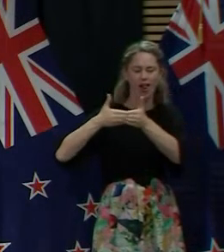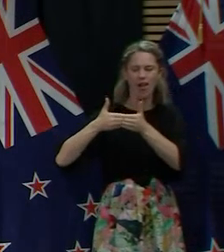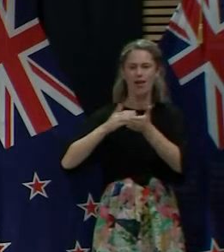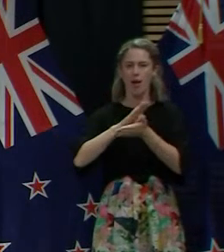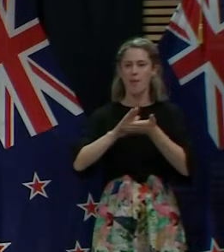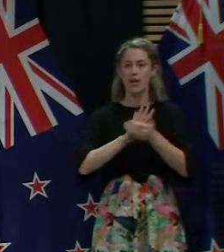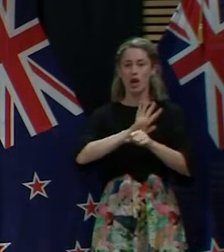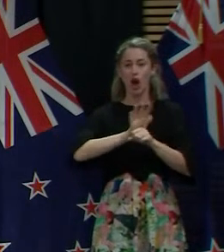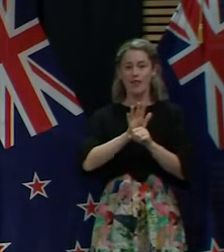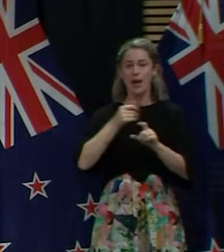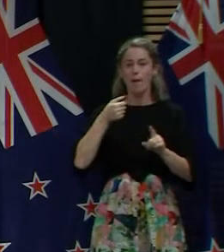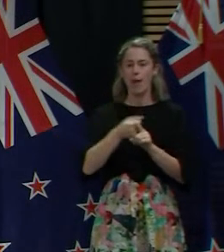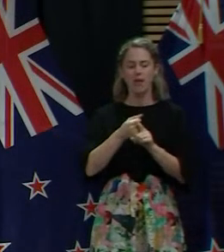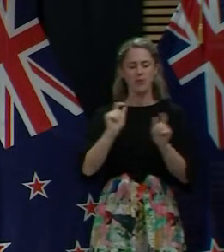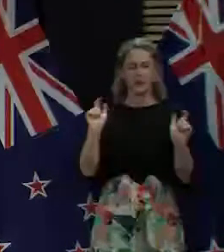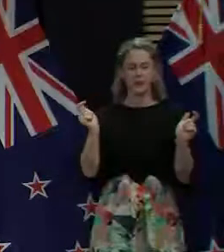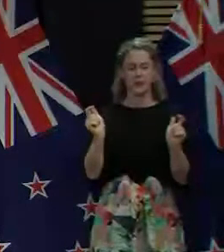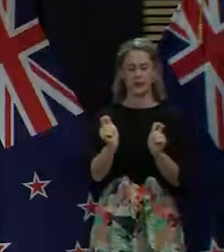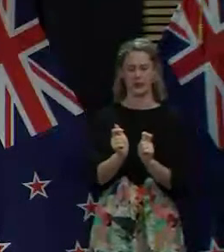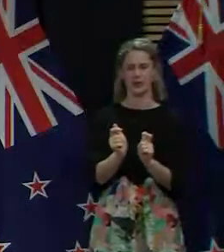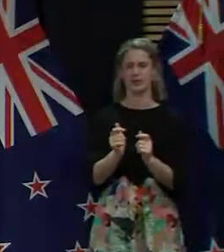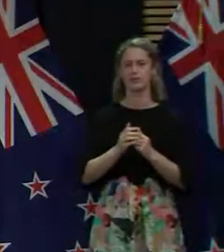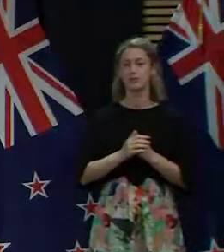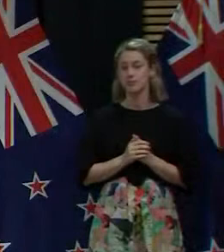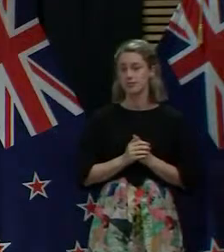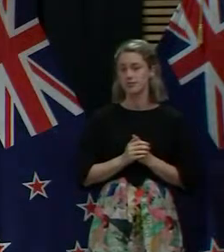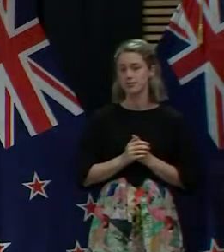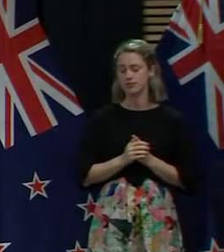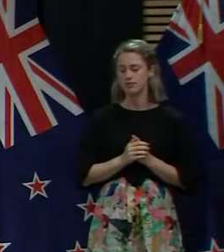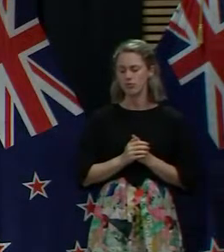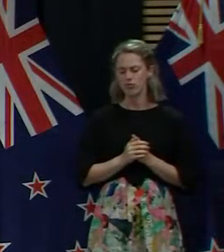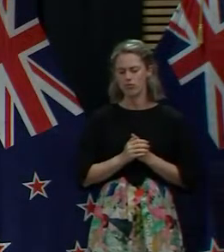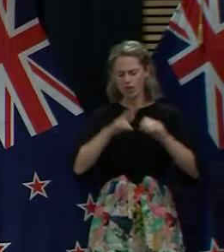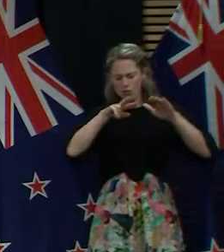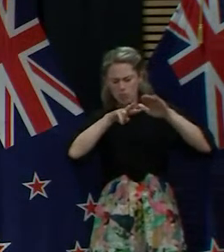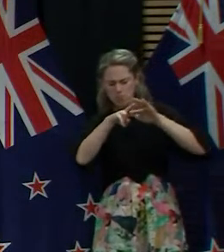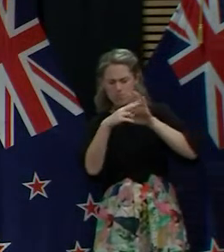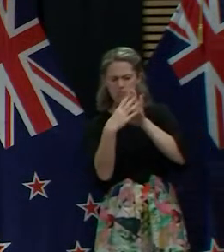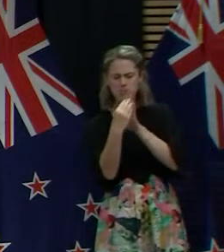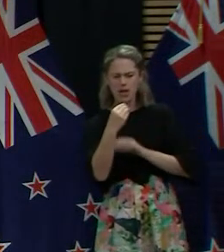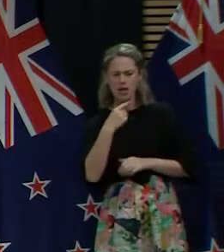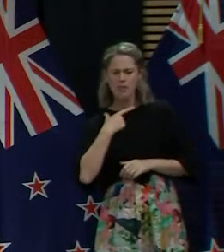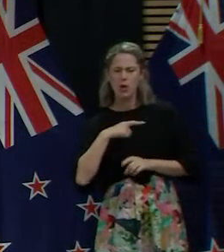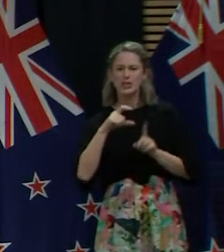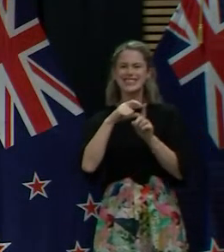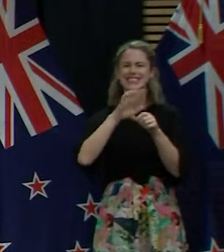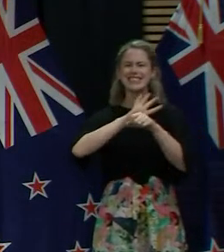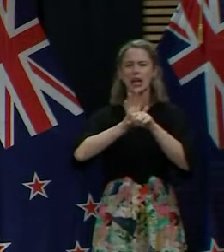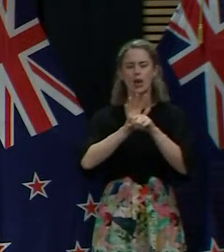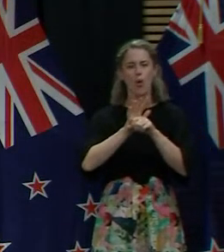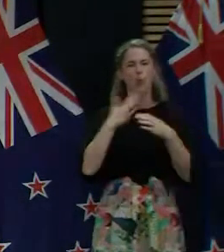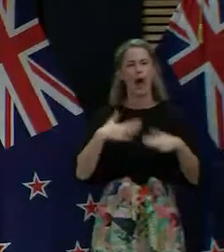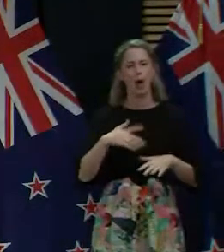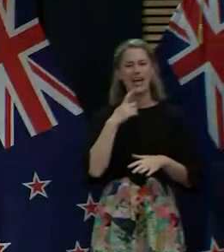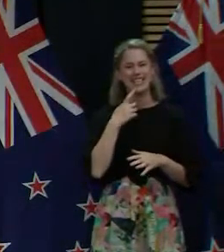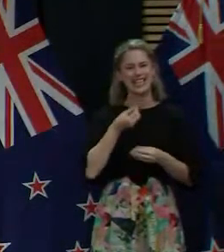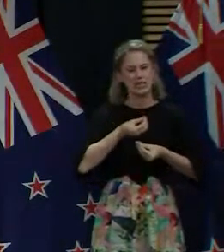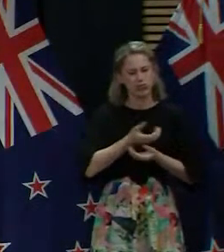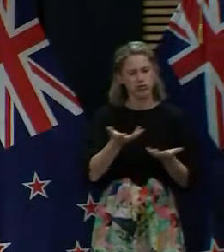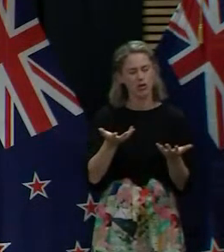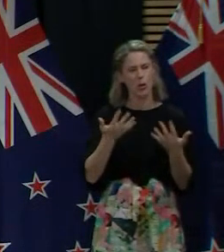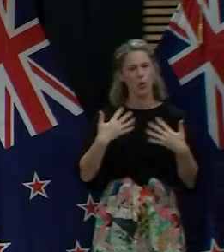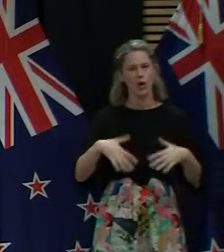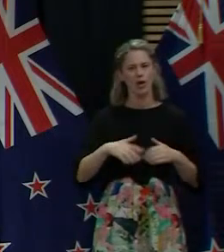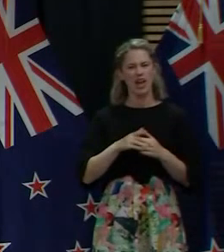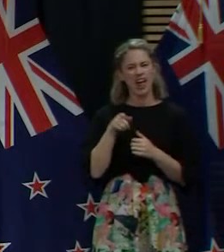effects of COVID-19 would be greatly blunted. The modelling tells us that because Delta is so transmissible,